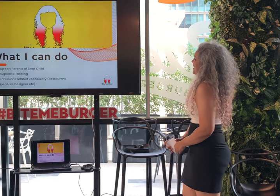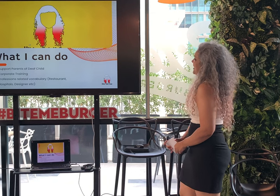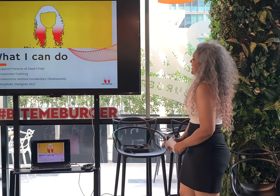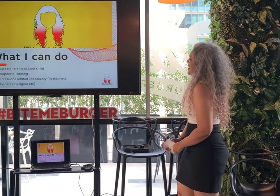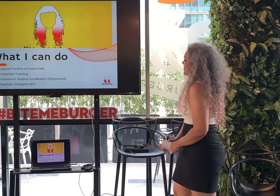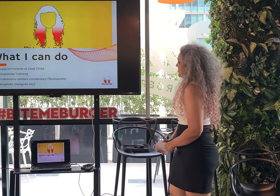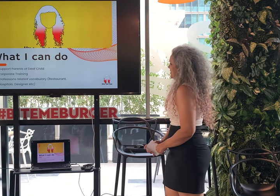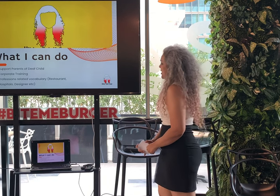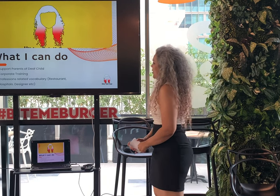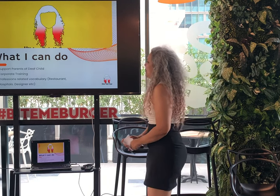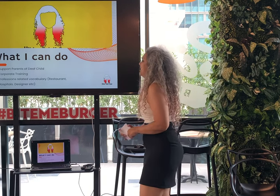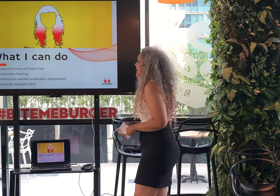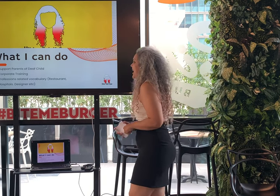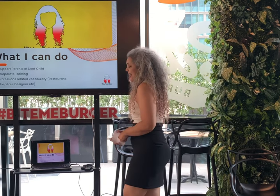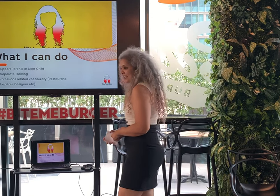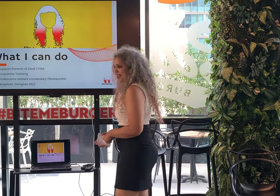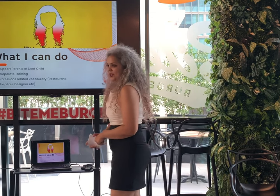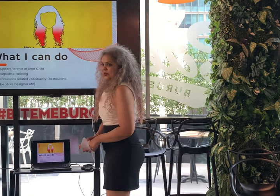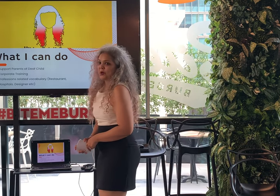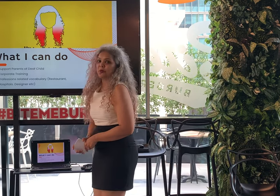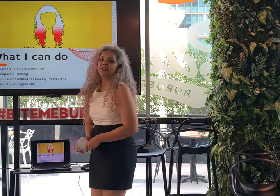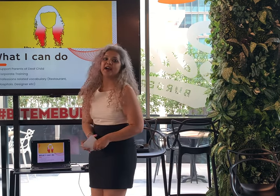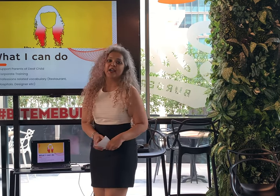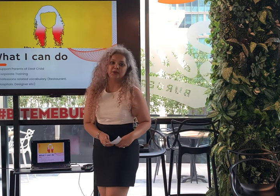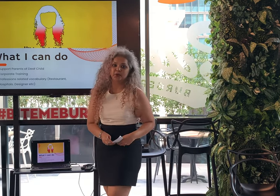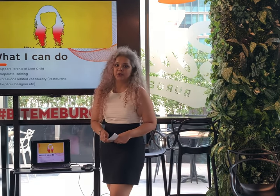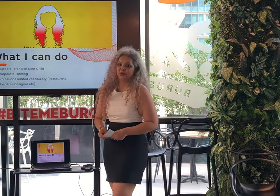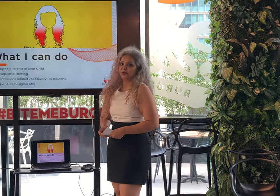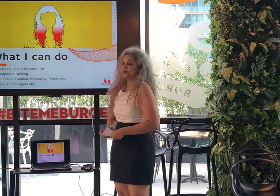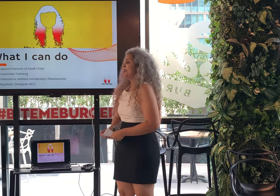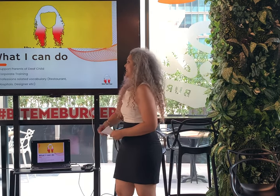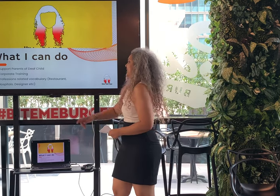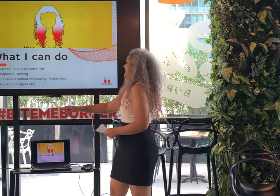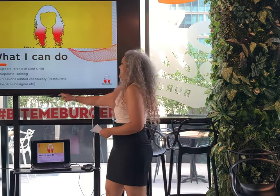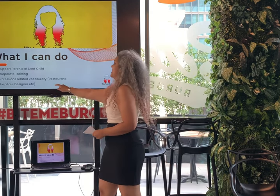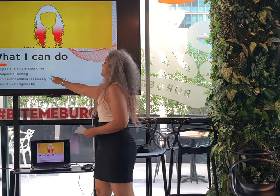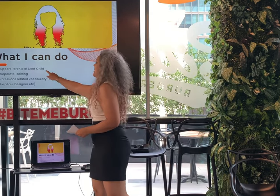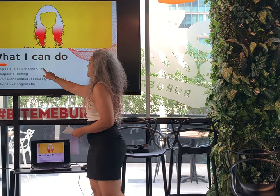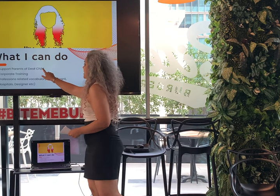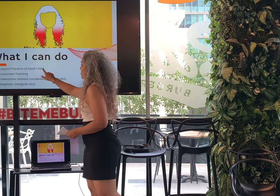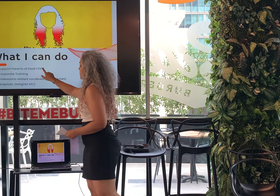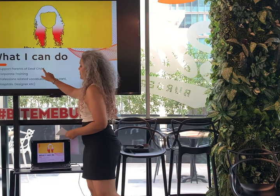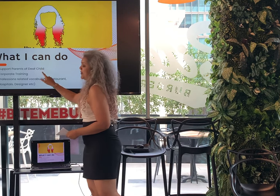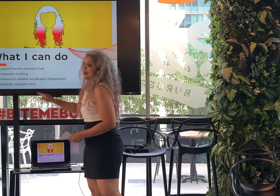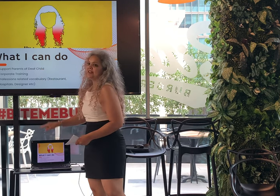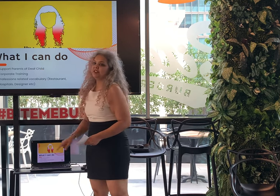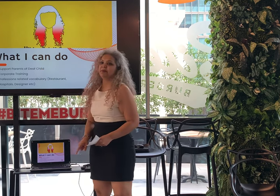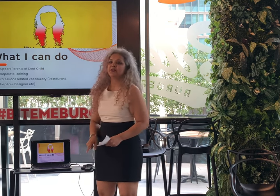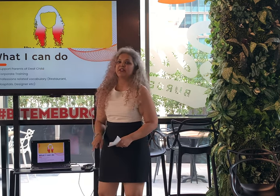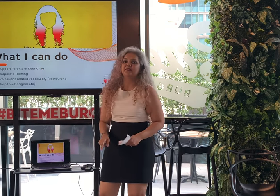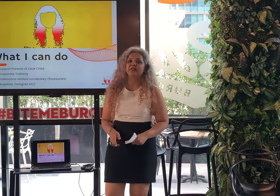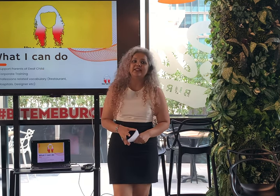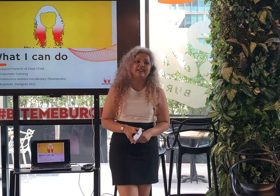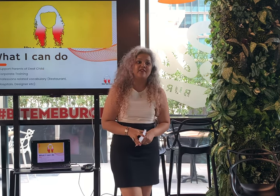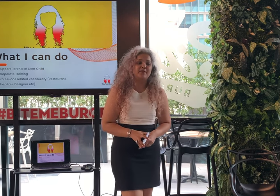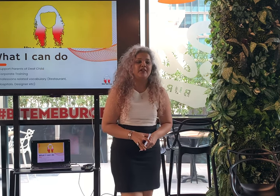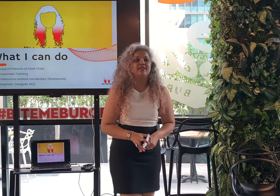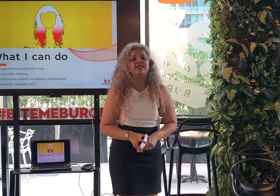Now. What I can do or what I would want to do. This is my number one priority. Because I feel deaf parents.